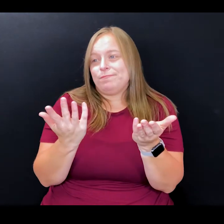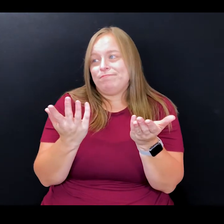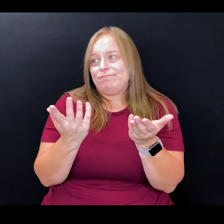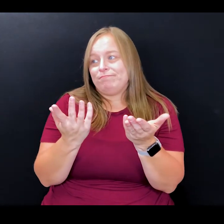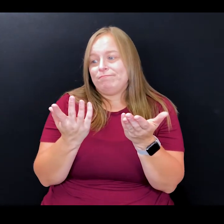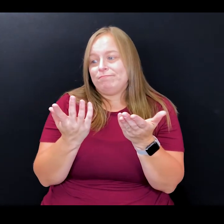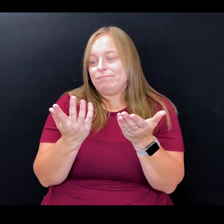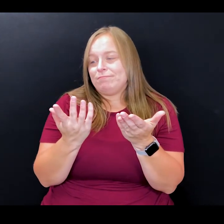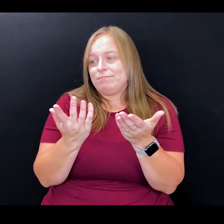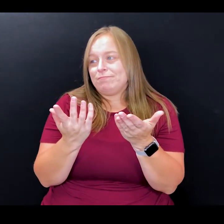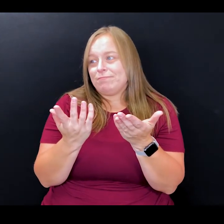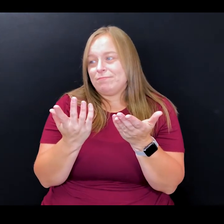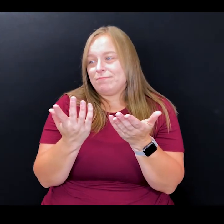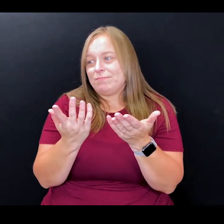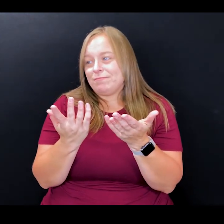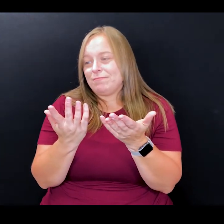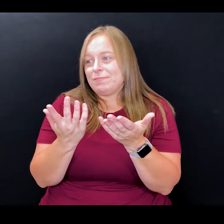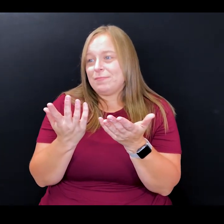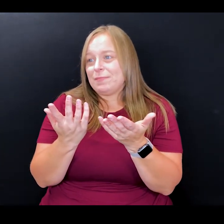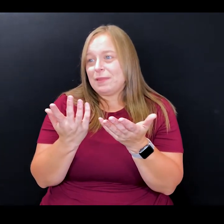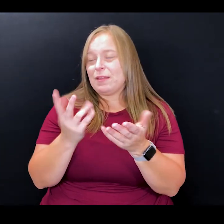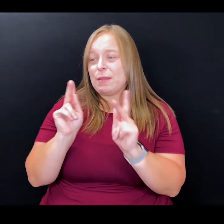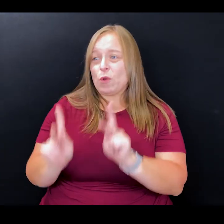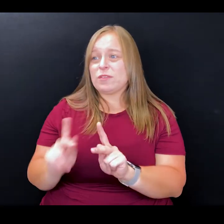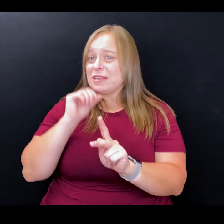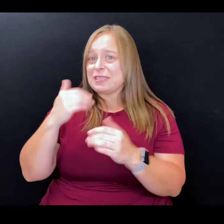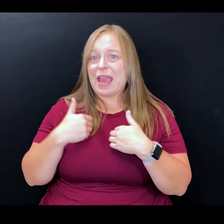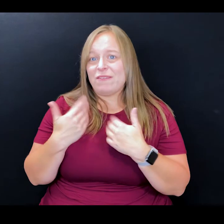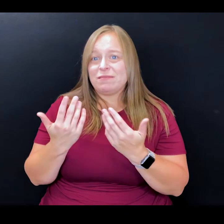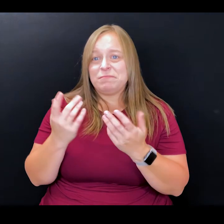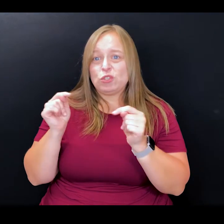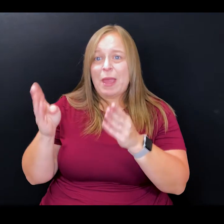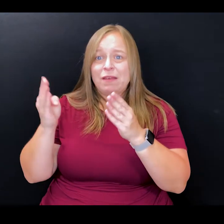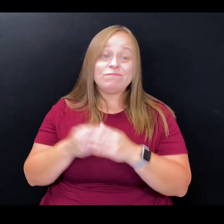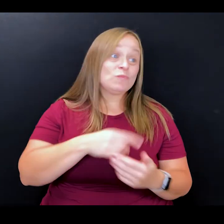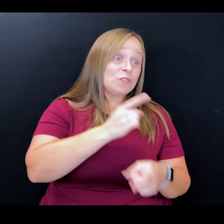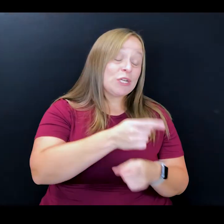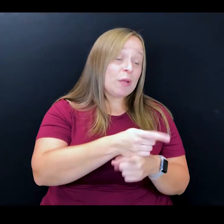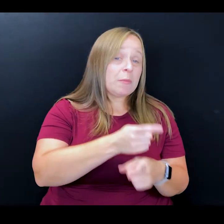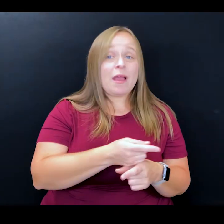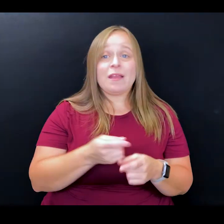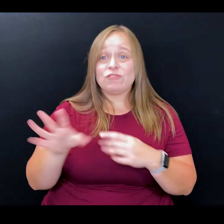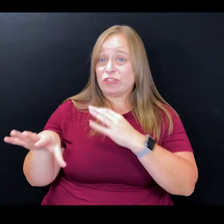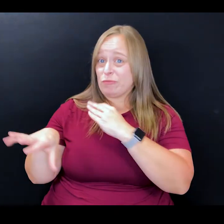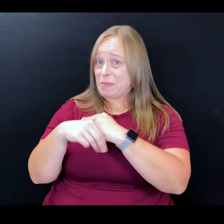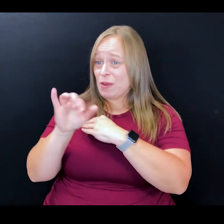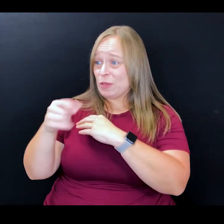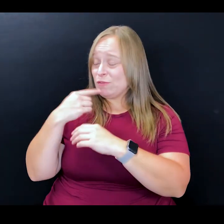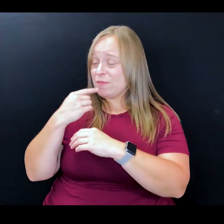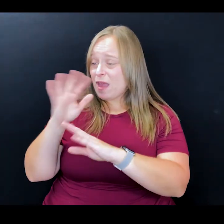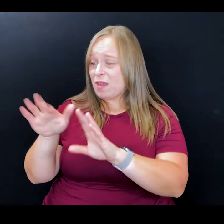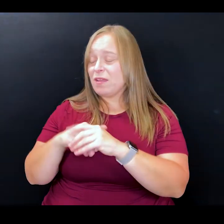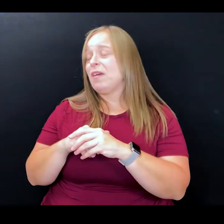is of little right, consolation to the person who doesn't have it. And to just piggyback on what you